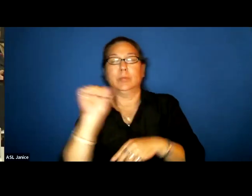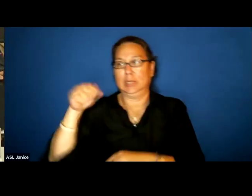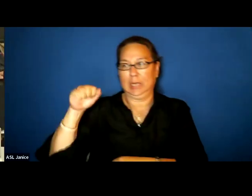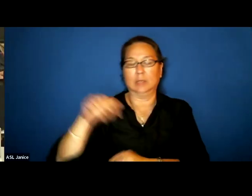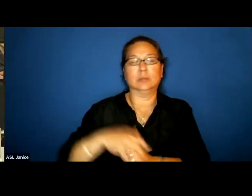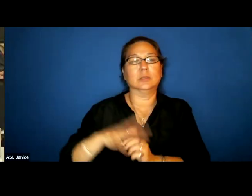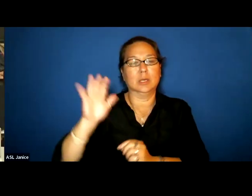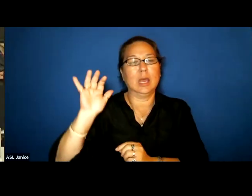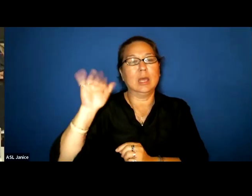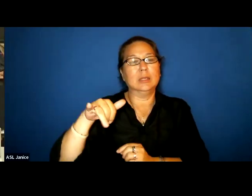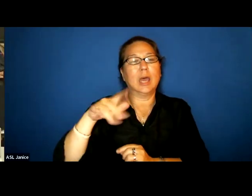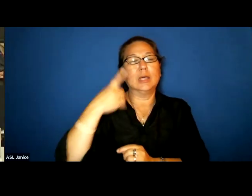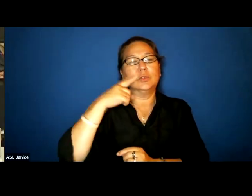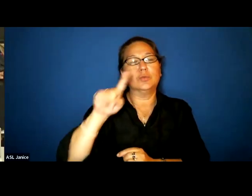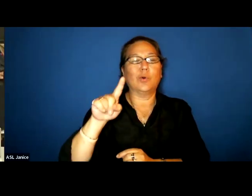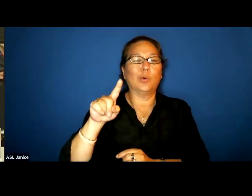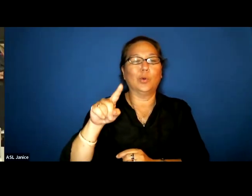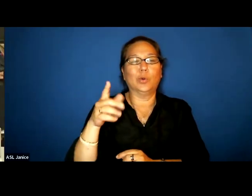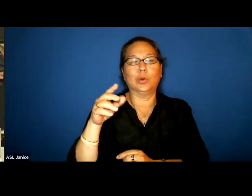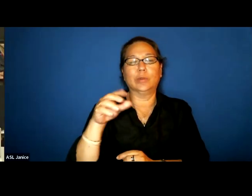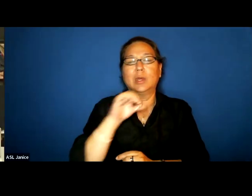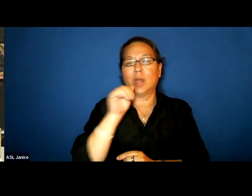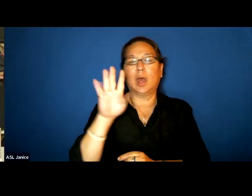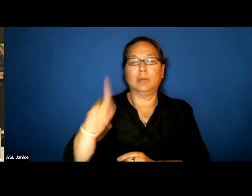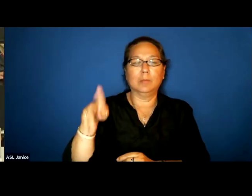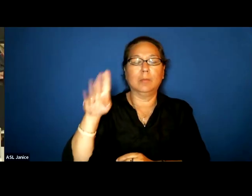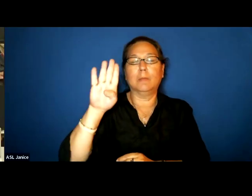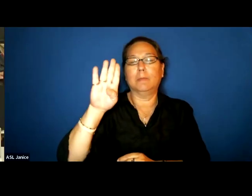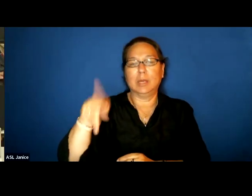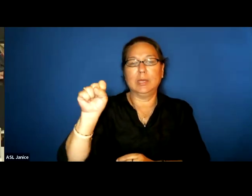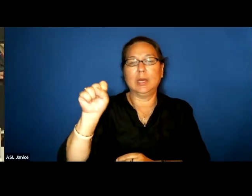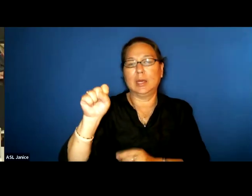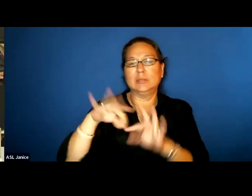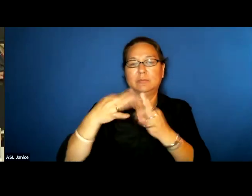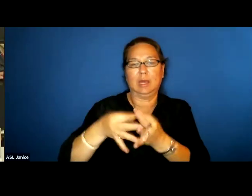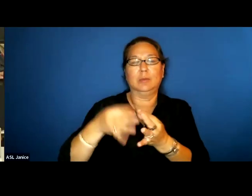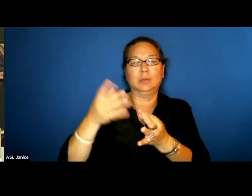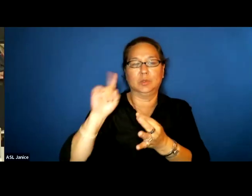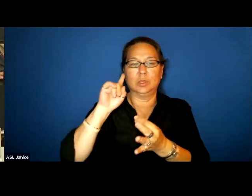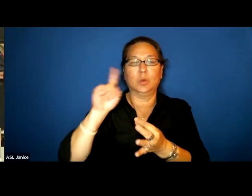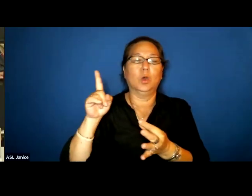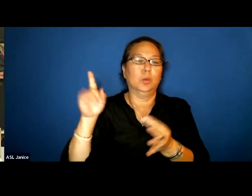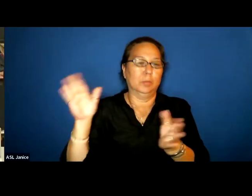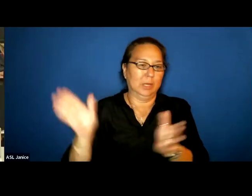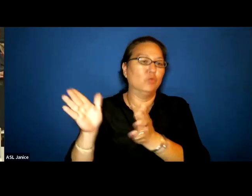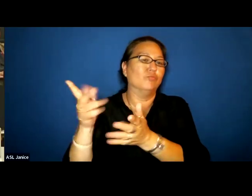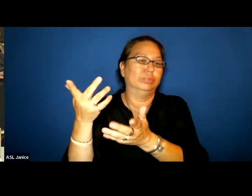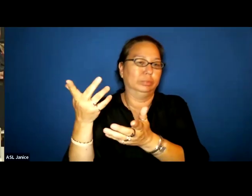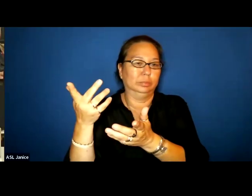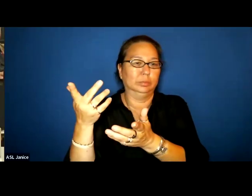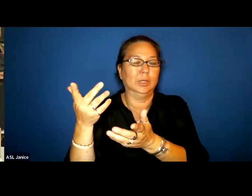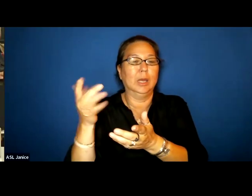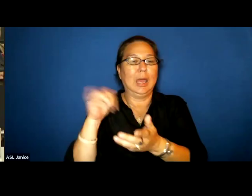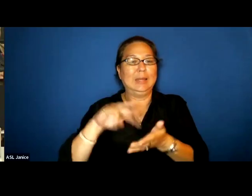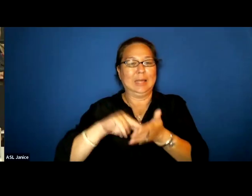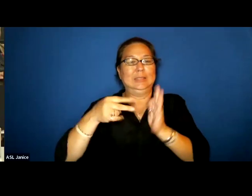policy for the non-BPS families, is what is driving the intention that we would need a vote before November for a policy to change